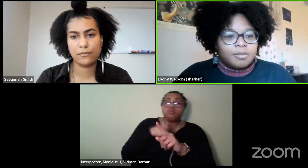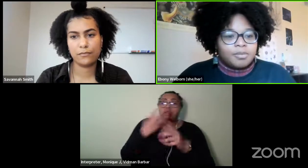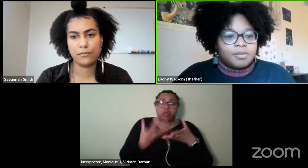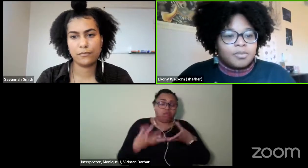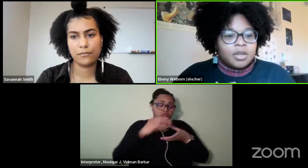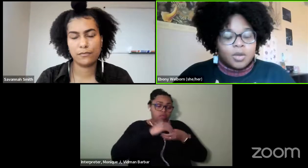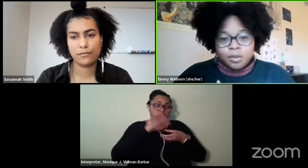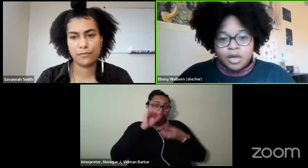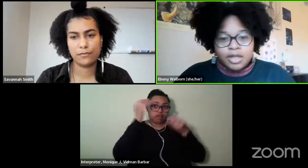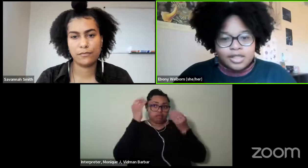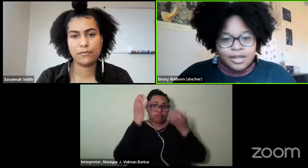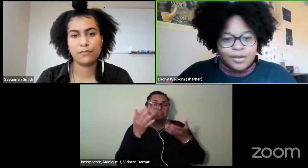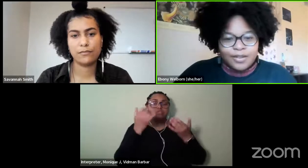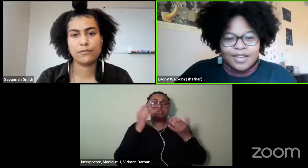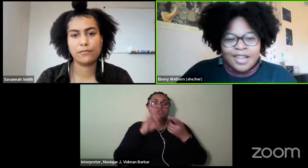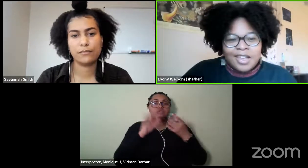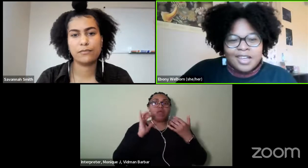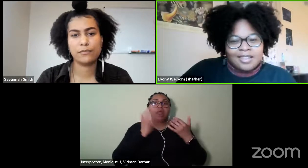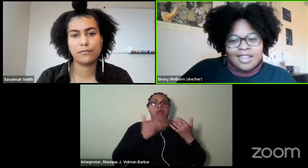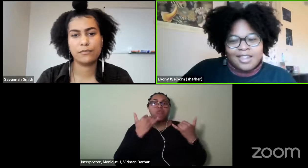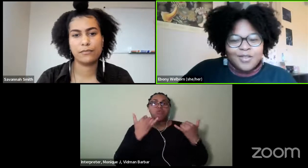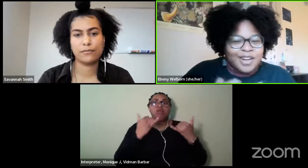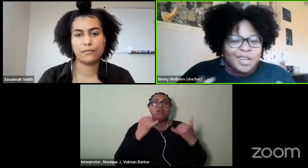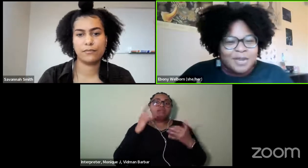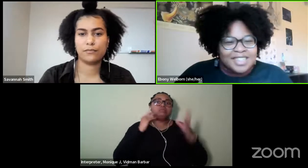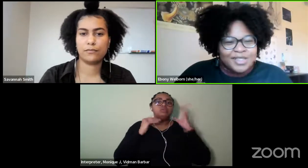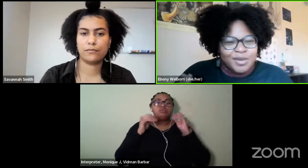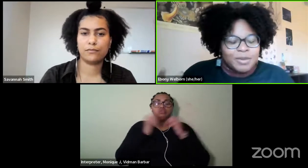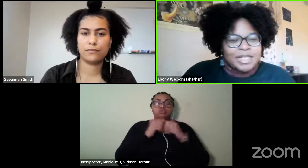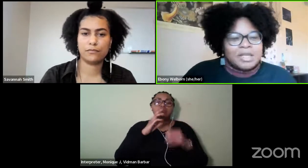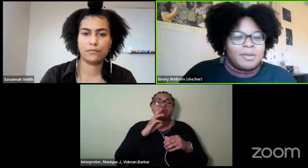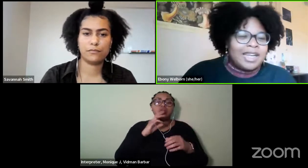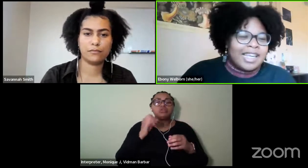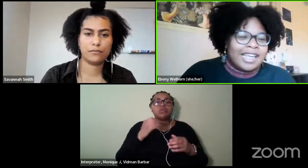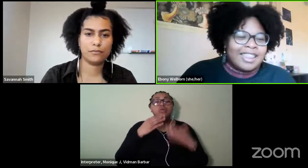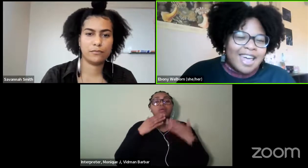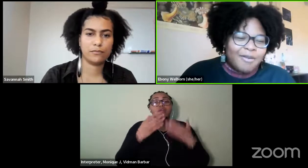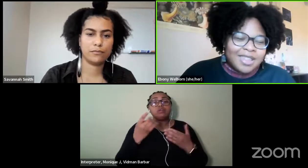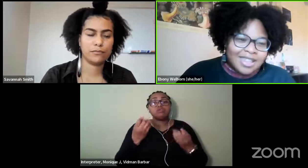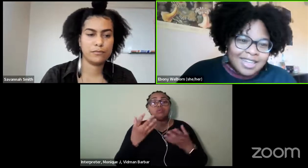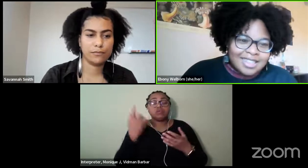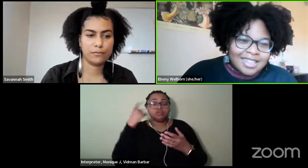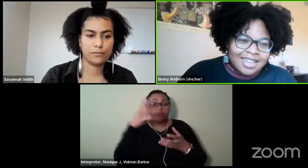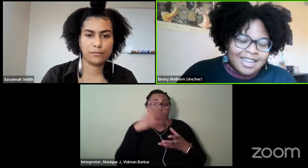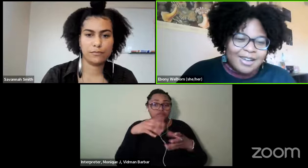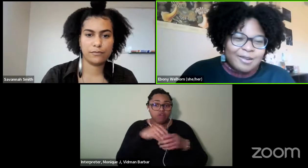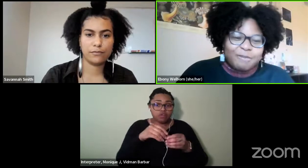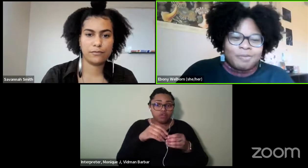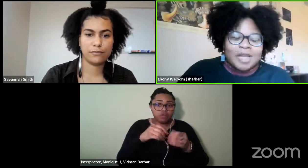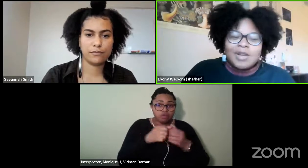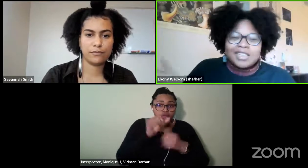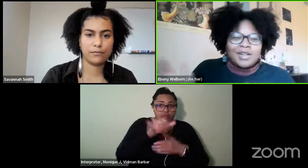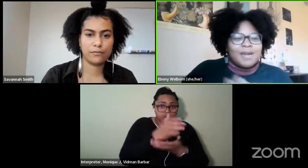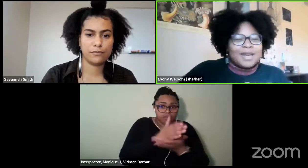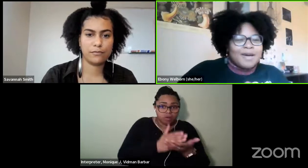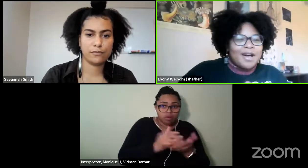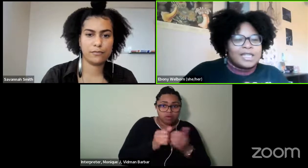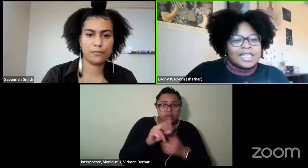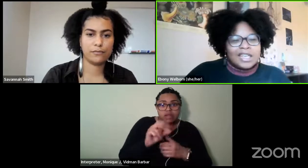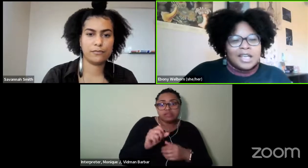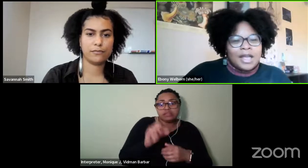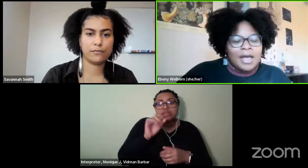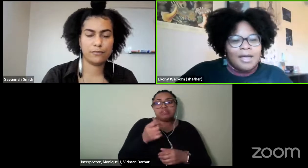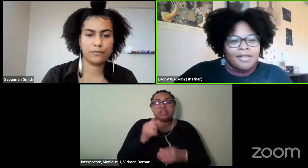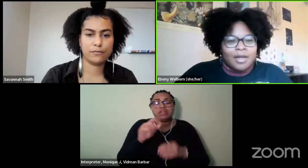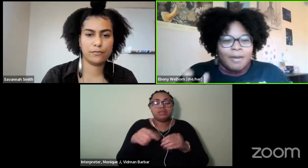experience with water. So thank you very much for participating in that with us. That was a little bit